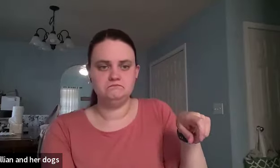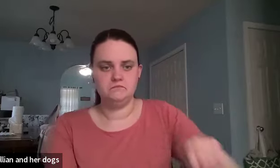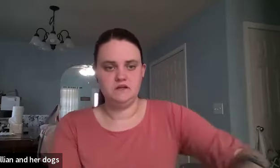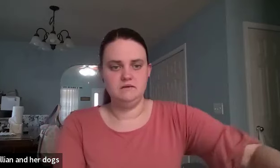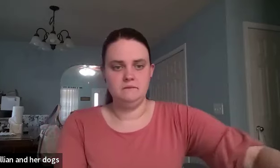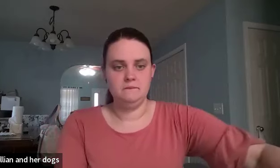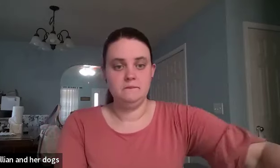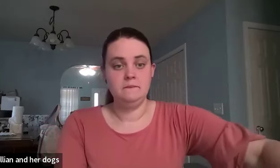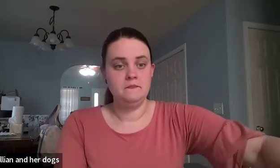Okay.